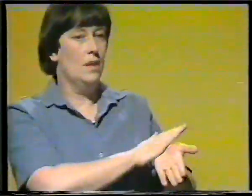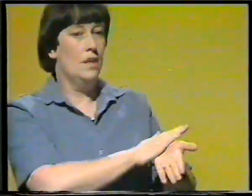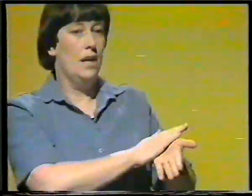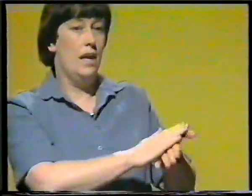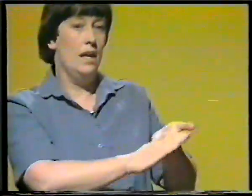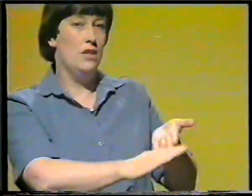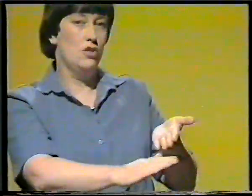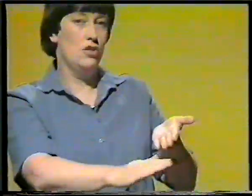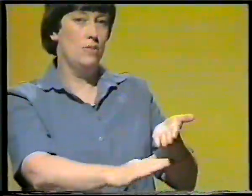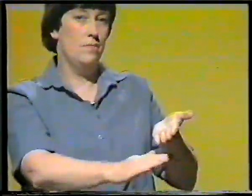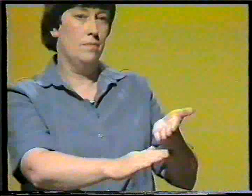H,